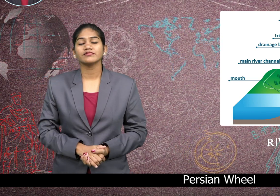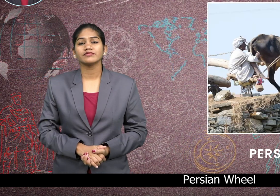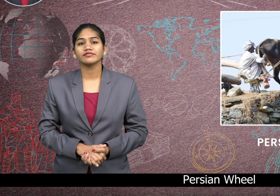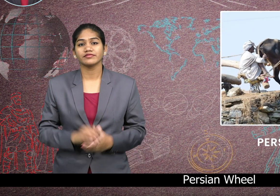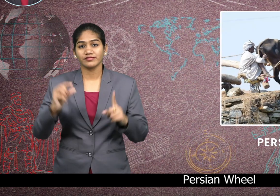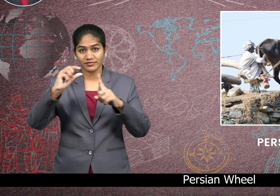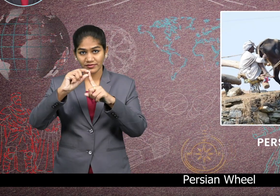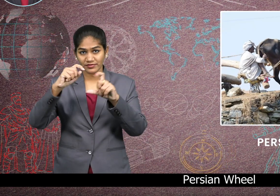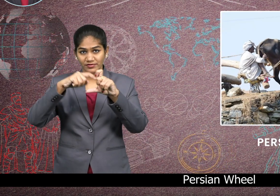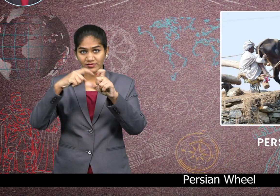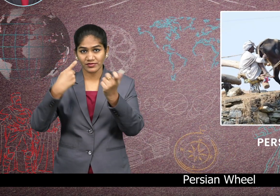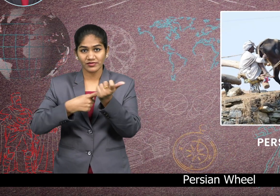Person wheel.